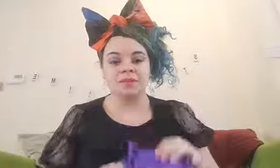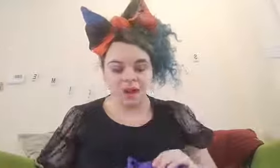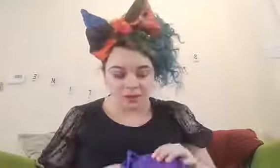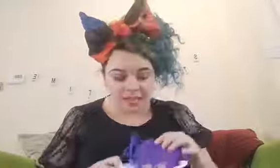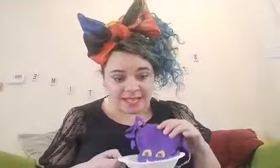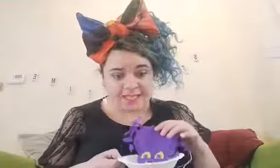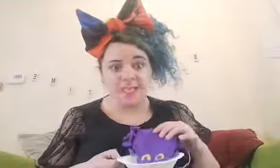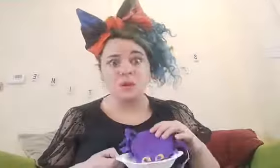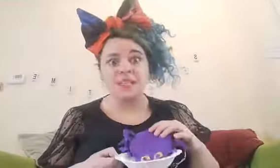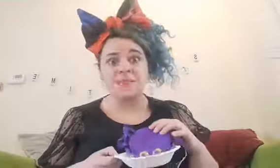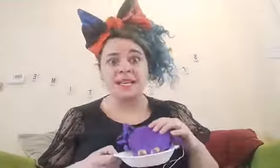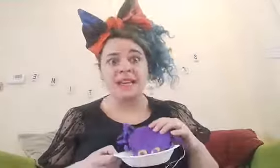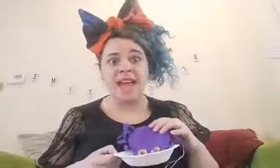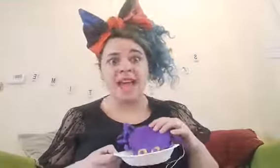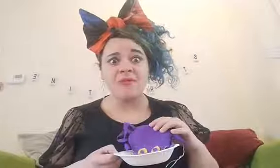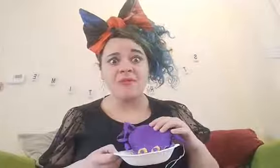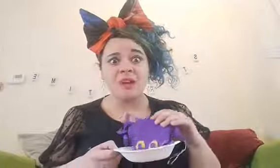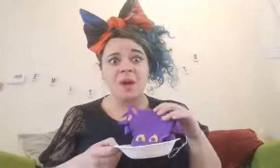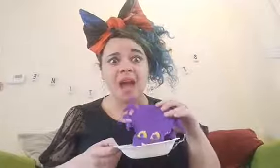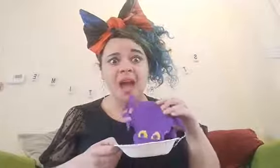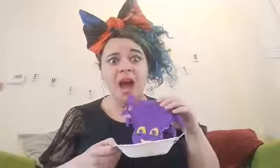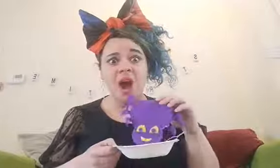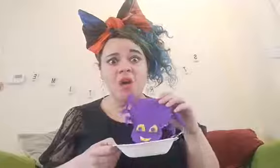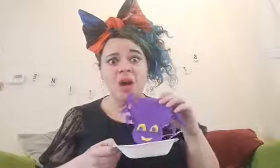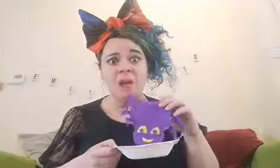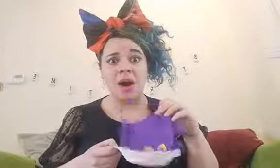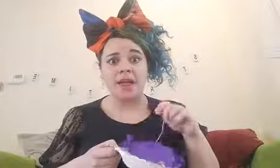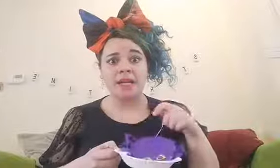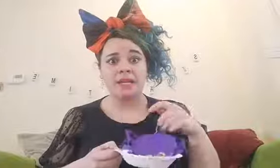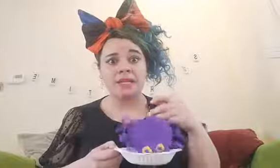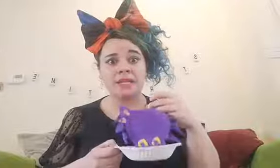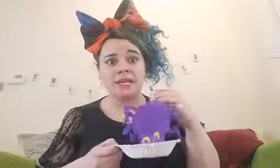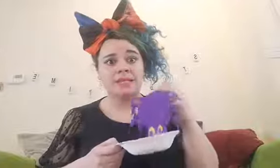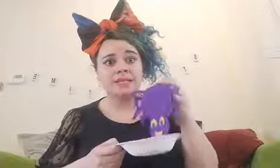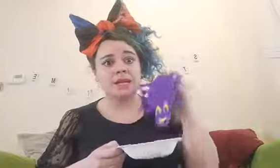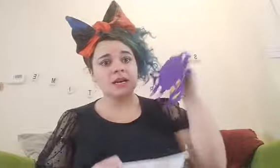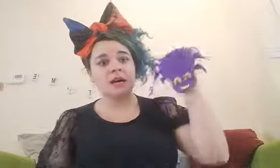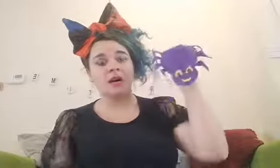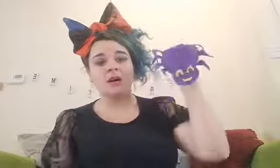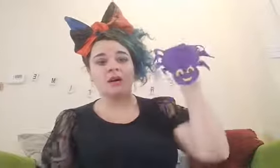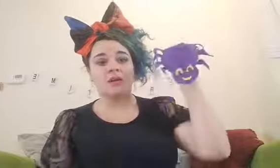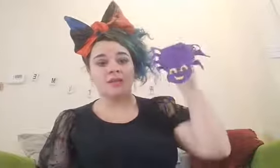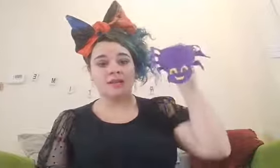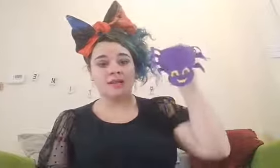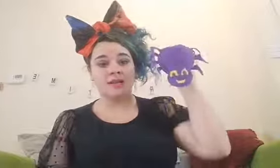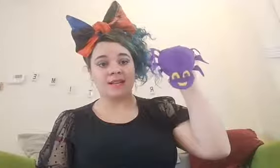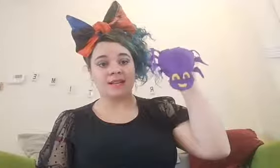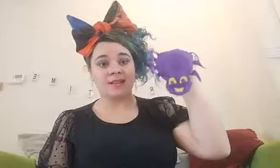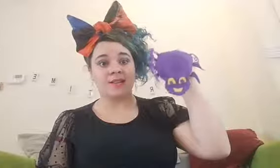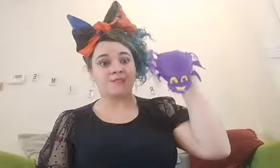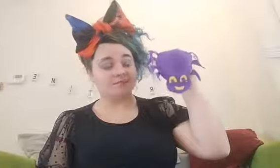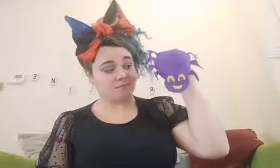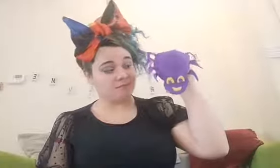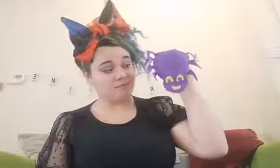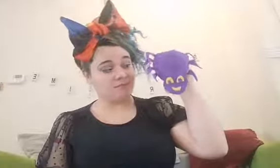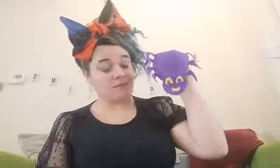Oh, Anansi, you're spilling it everywhere. Oh, my goodness. Oh, was it nice, Anansi? It